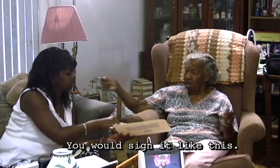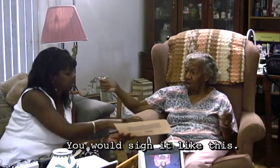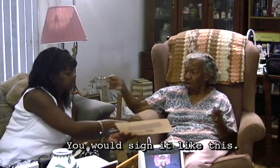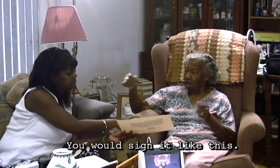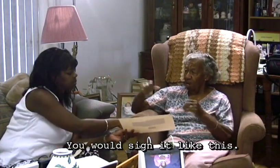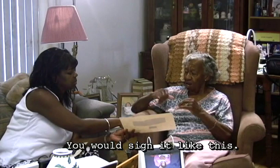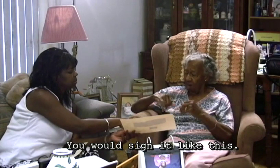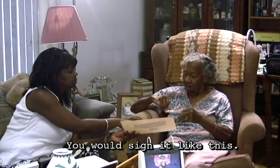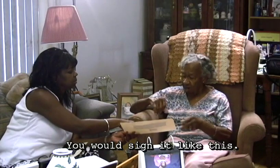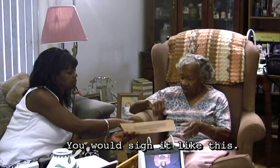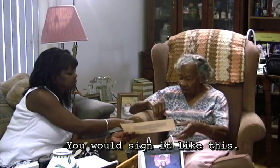You would sign it like this.